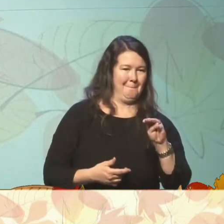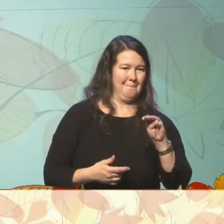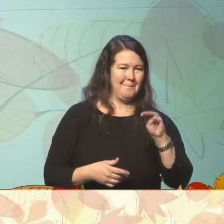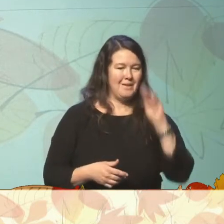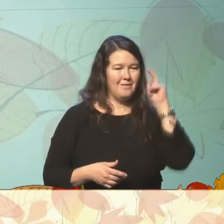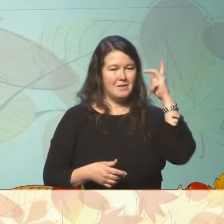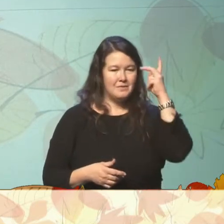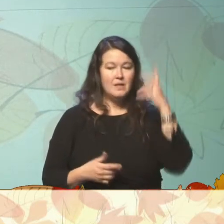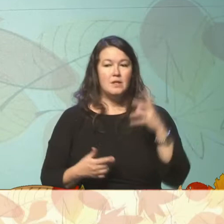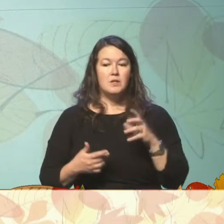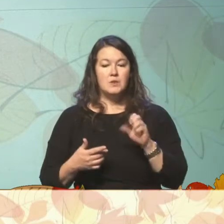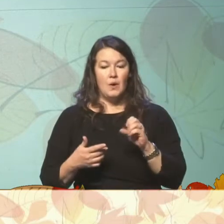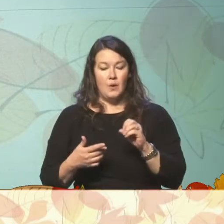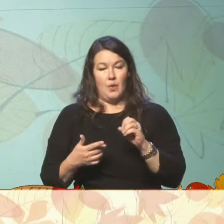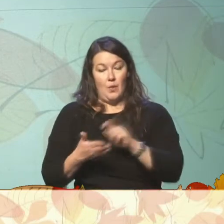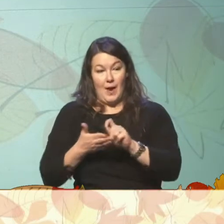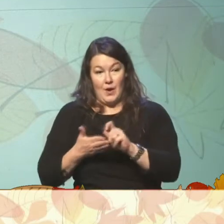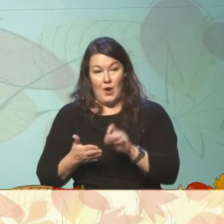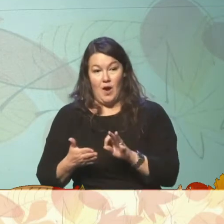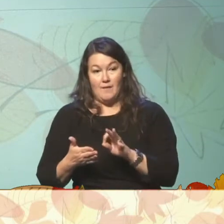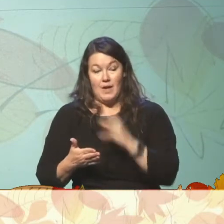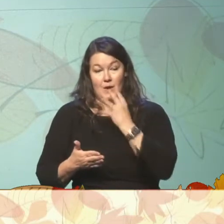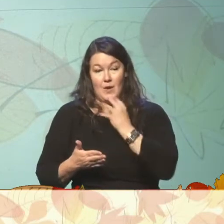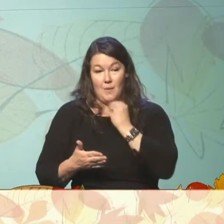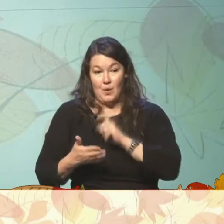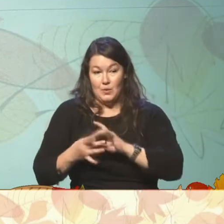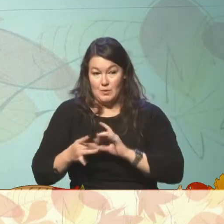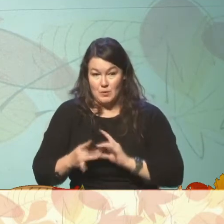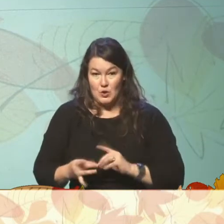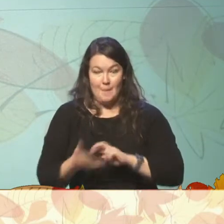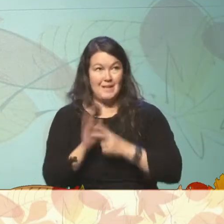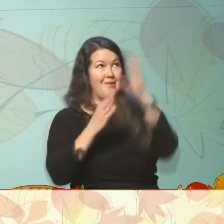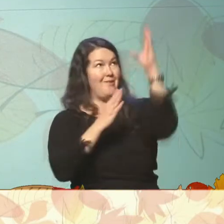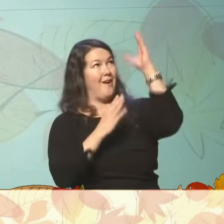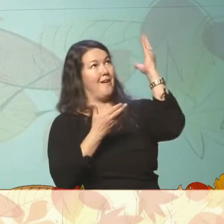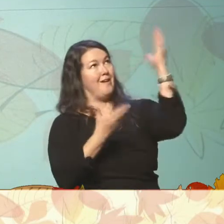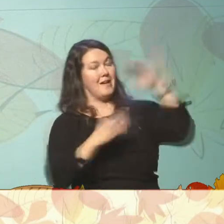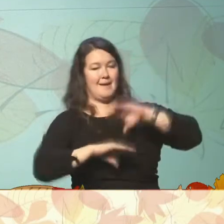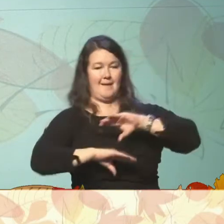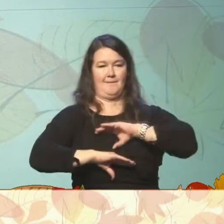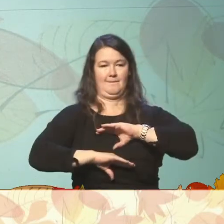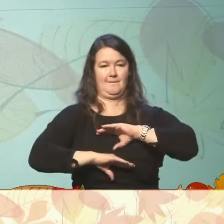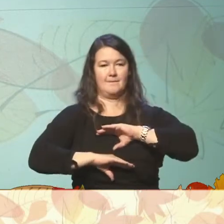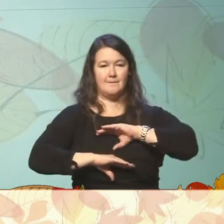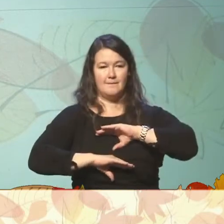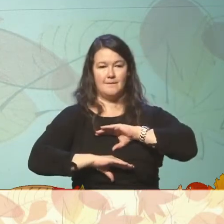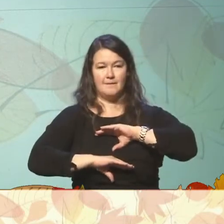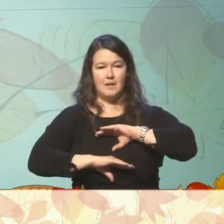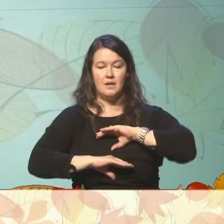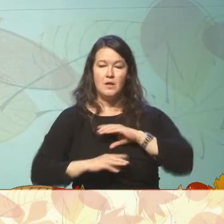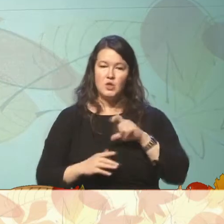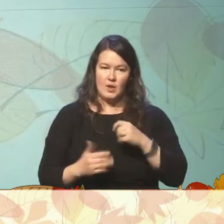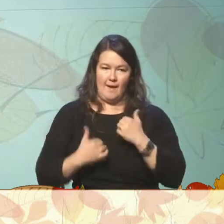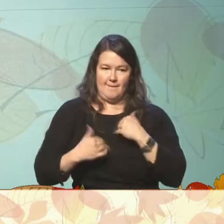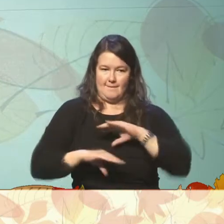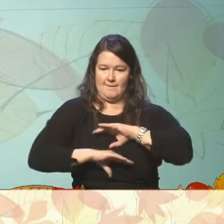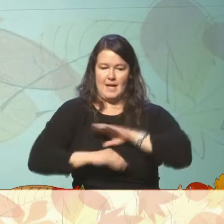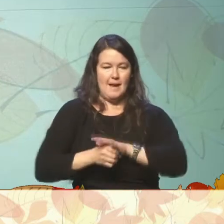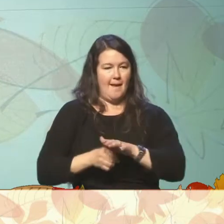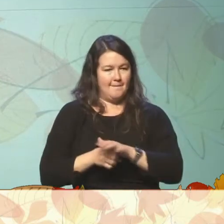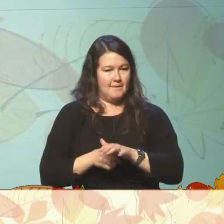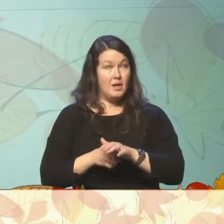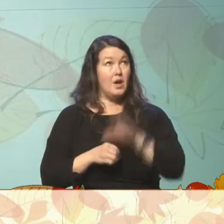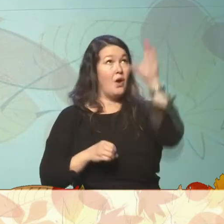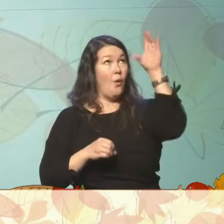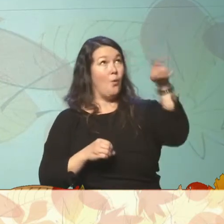Hebrew Scriptures, that God is a God of enough, that every person on the planet, because they're human beings made in the image of God, should have enough. And only